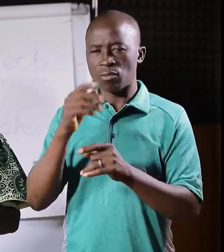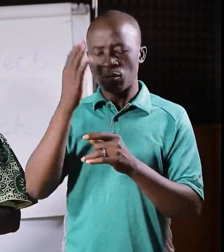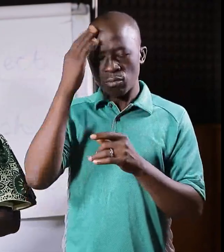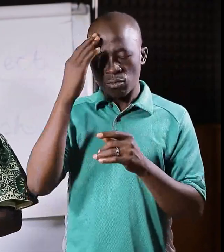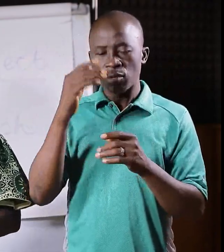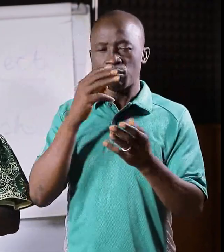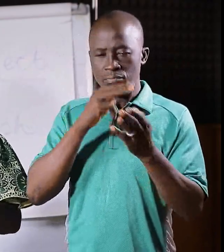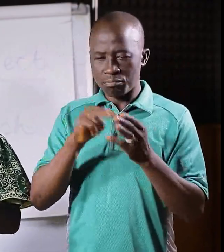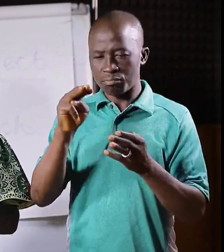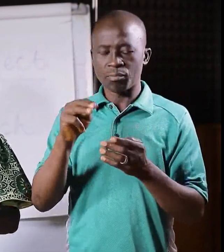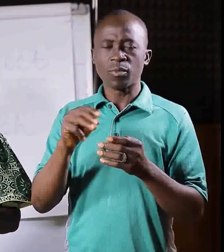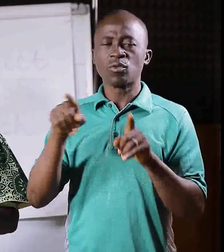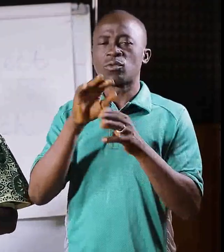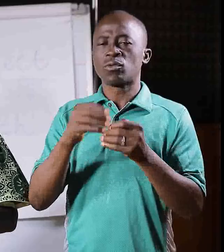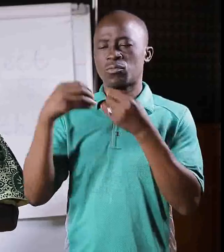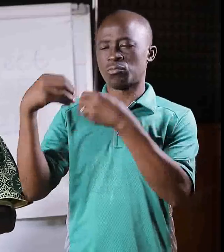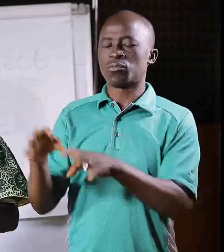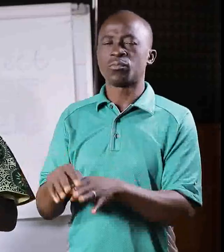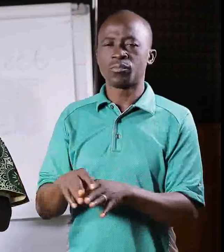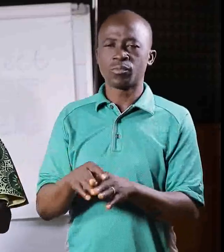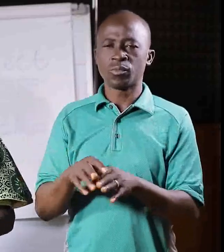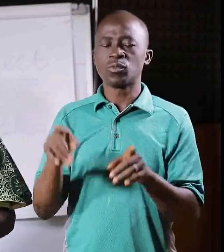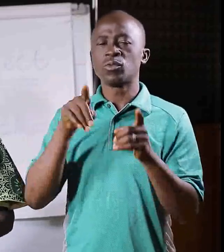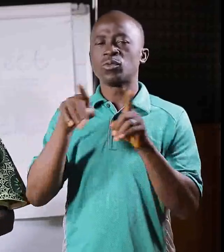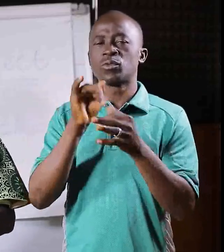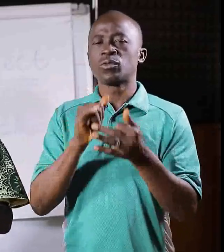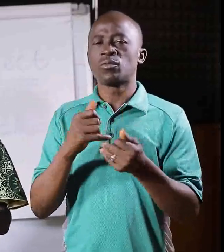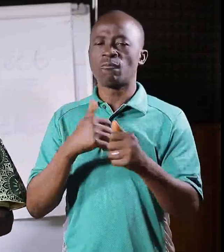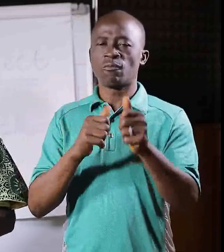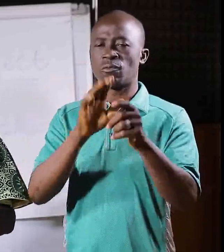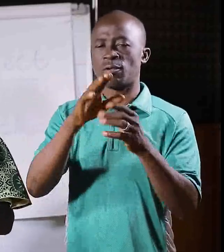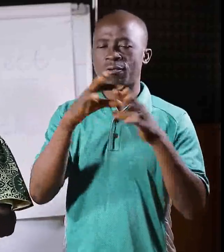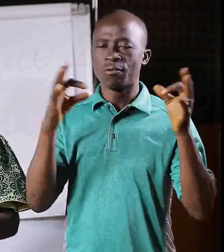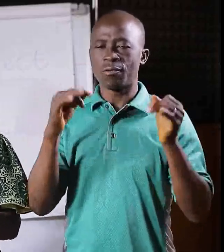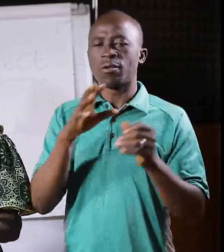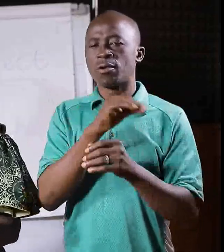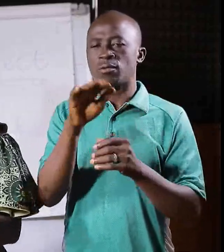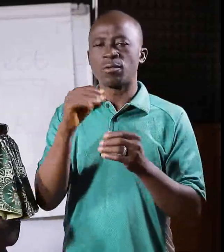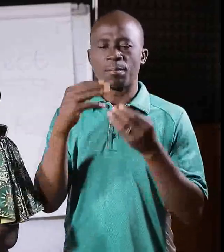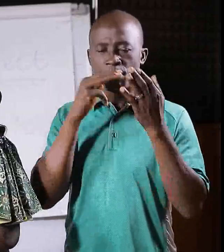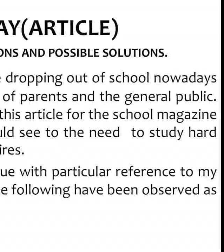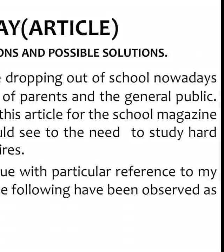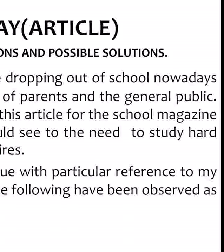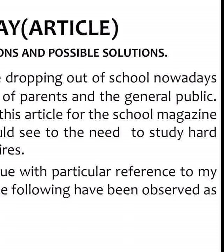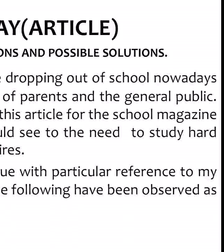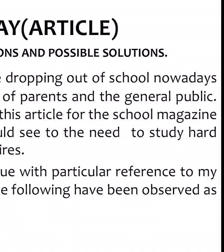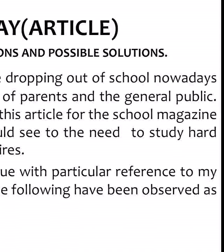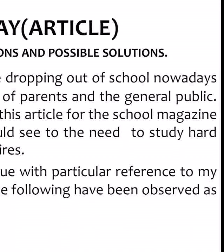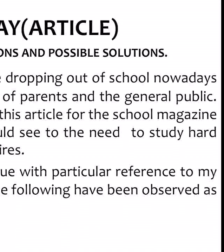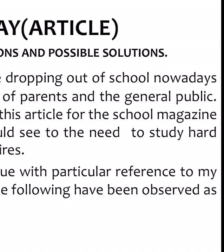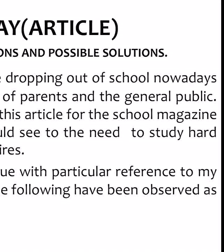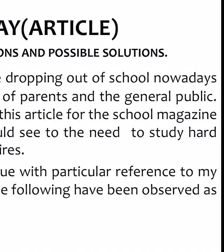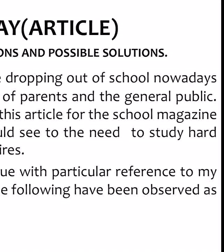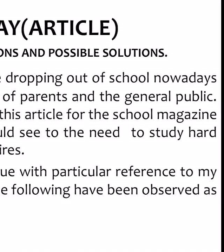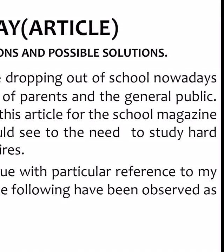message, so that they will not be lost in the air, so that they will follow on your story, and thereby your message is delivered. Now, we